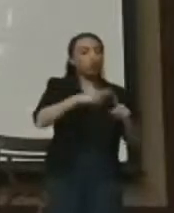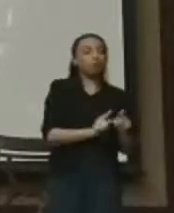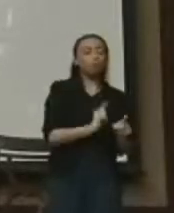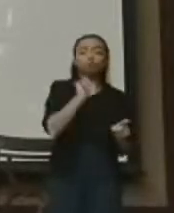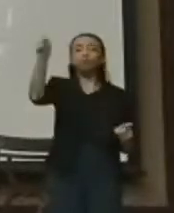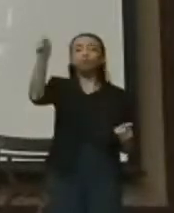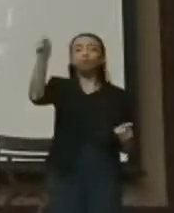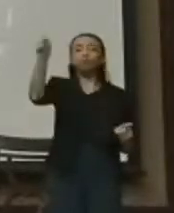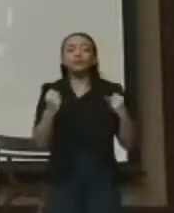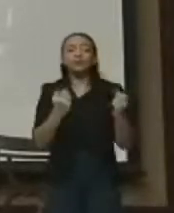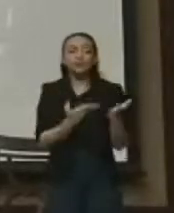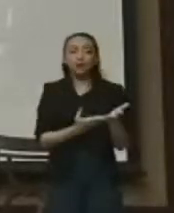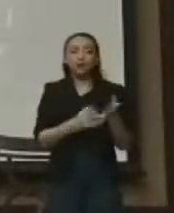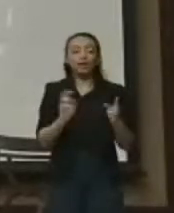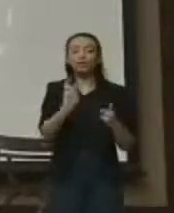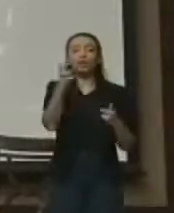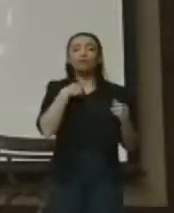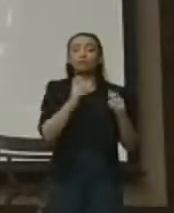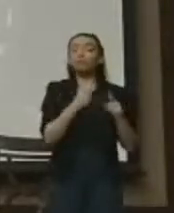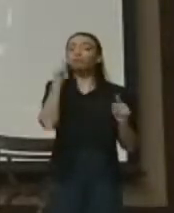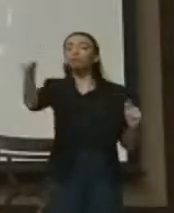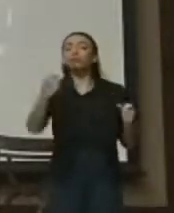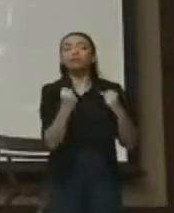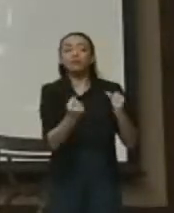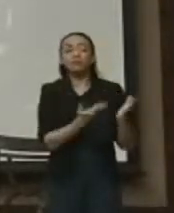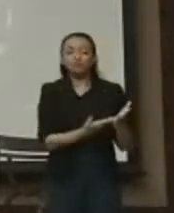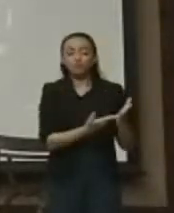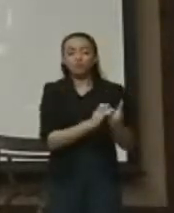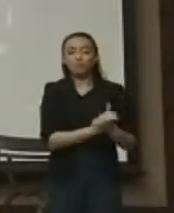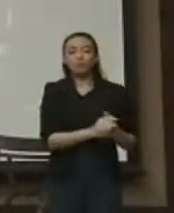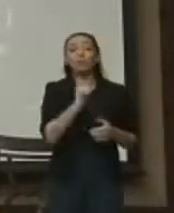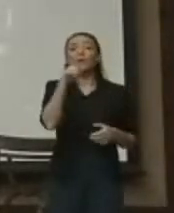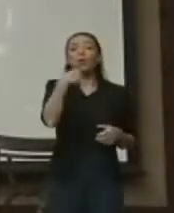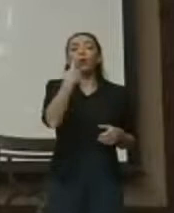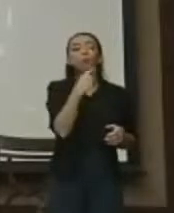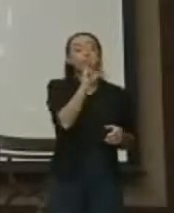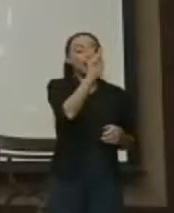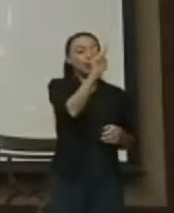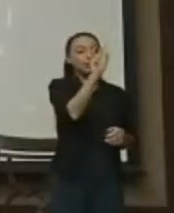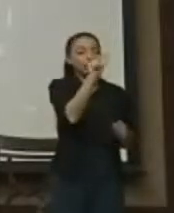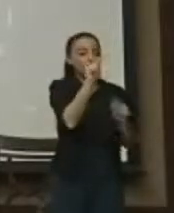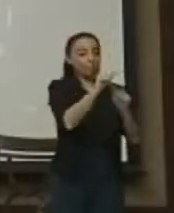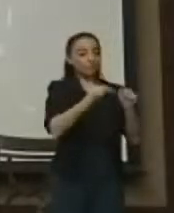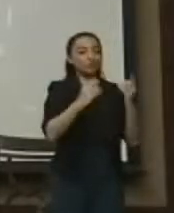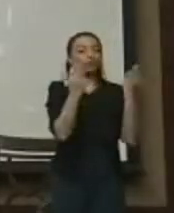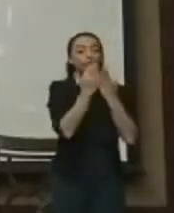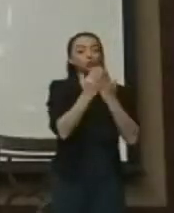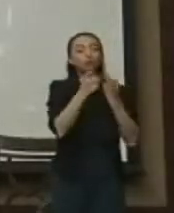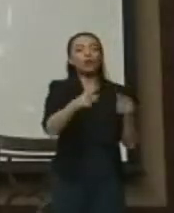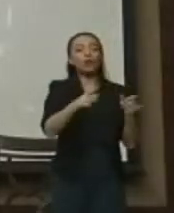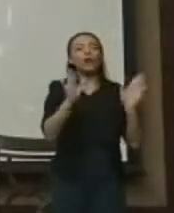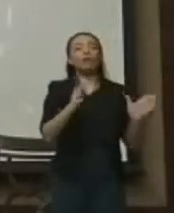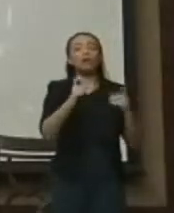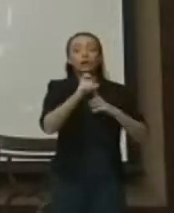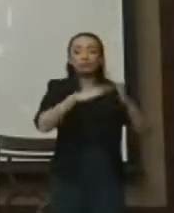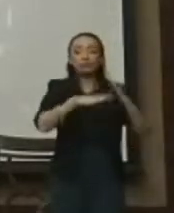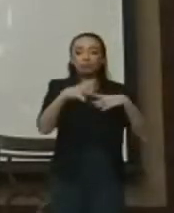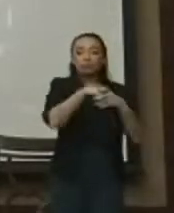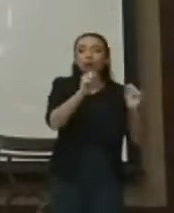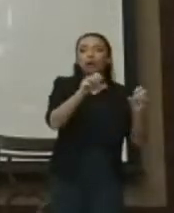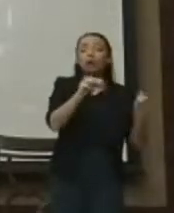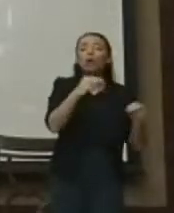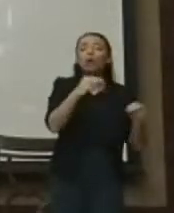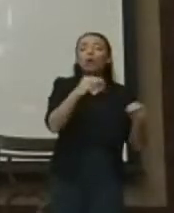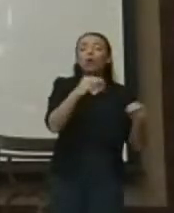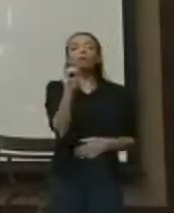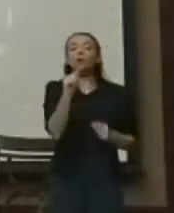about. So only 30% of the primary schools have anything to do with disabled.